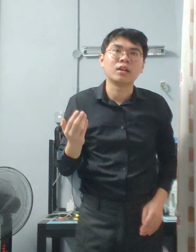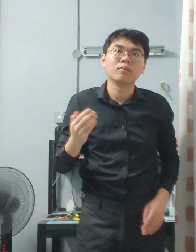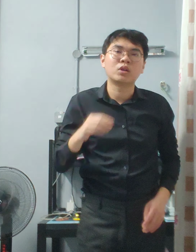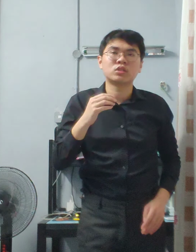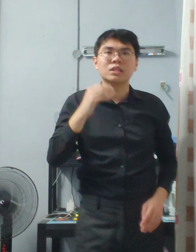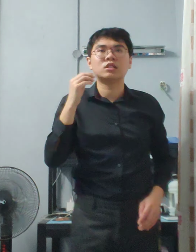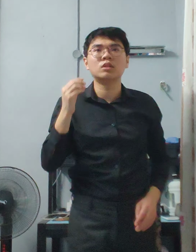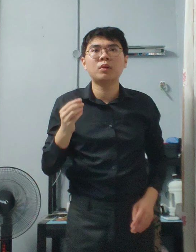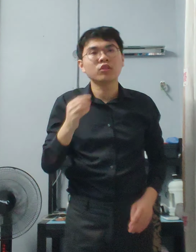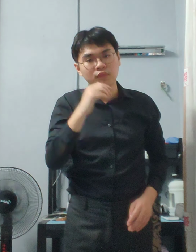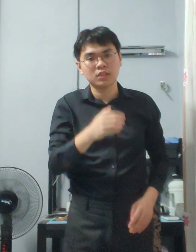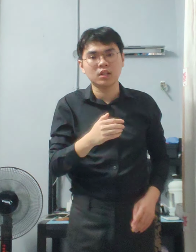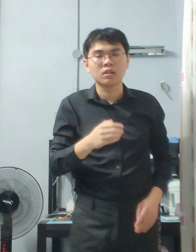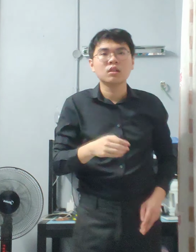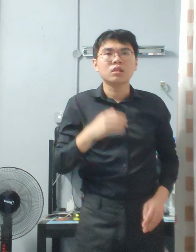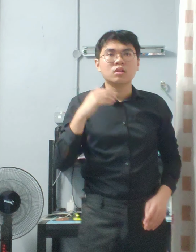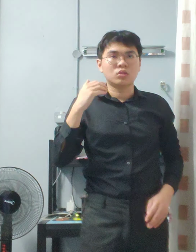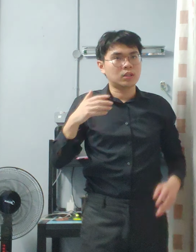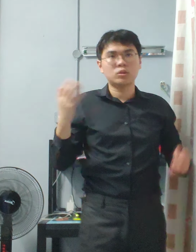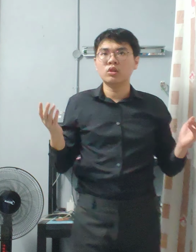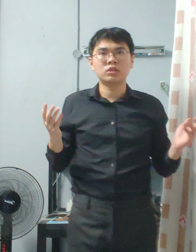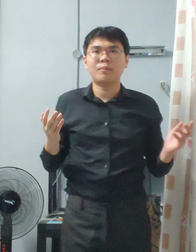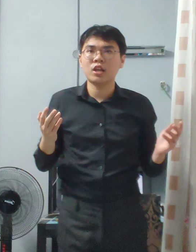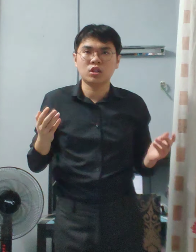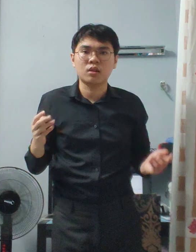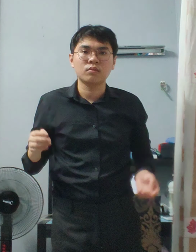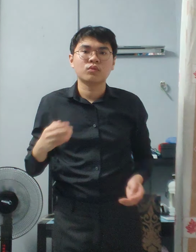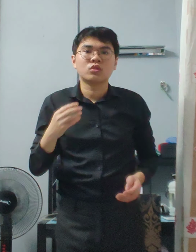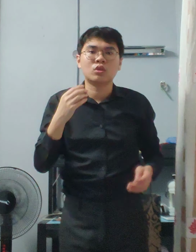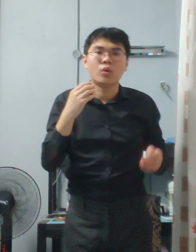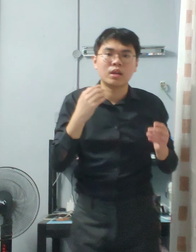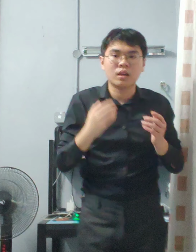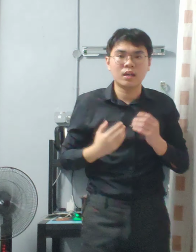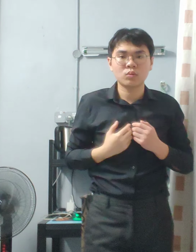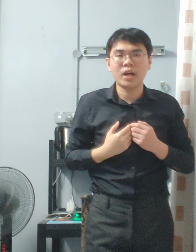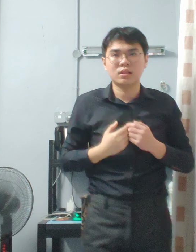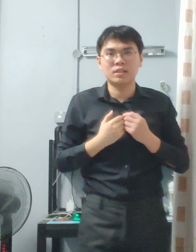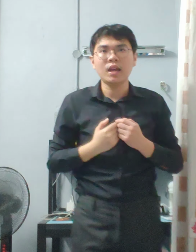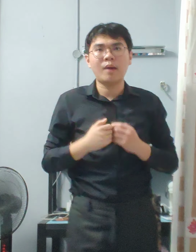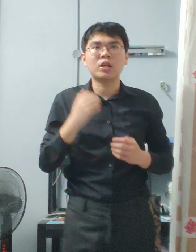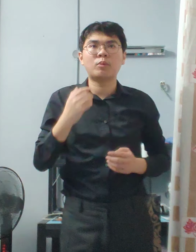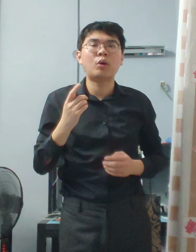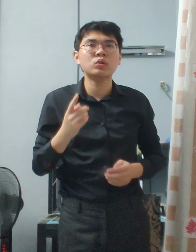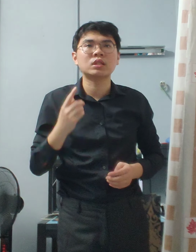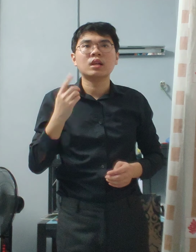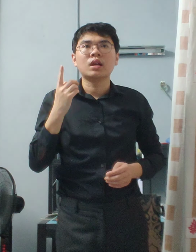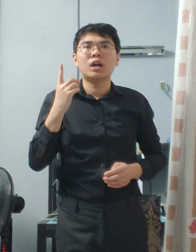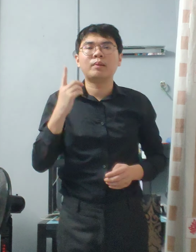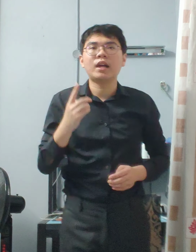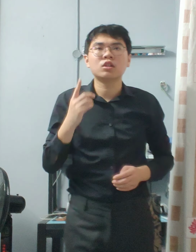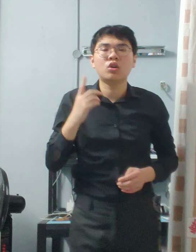brand because it's cheaper to fix it. So Samsung will lose their market share. So here's why today I'm going to propose a plan called